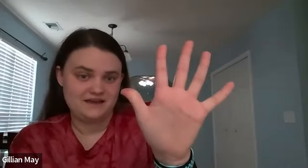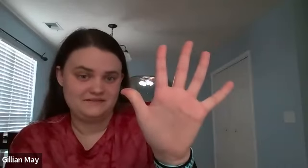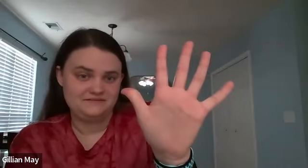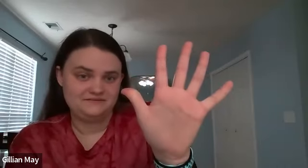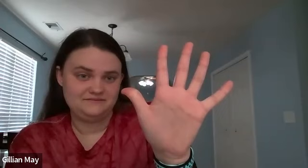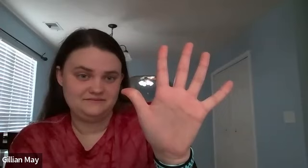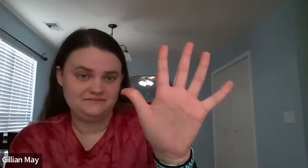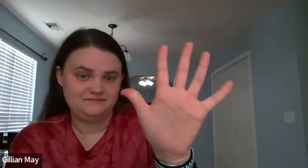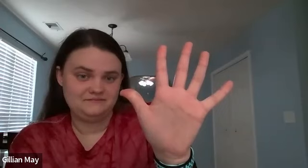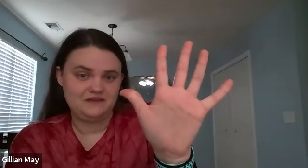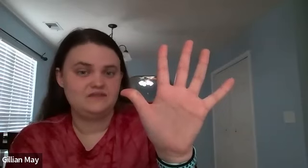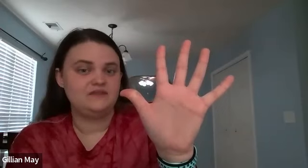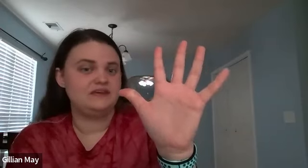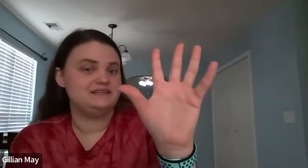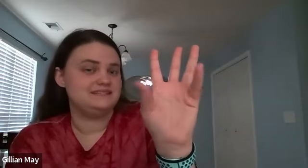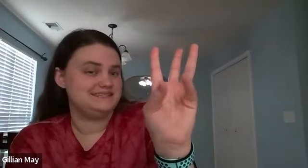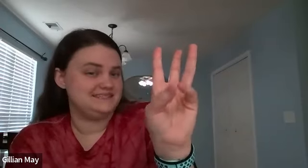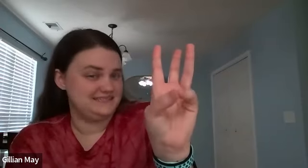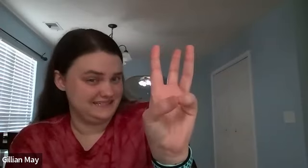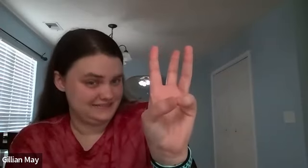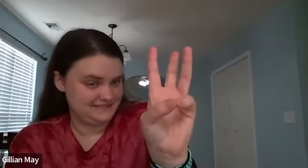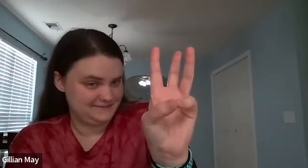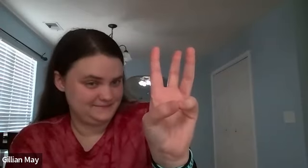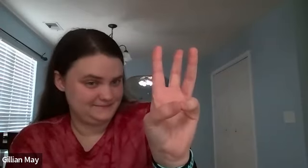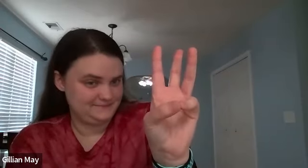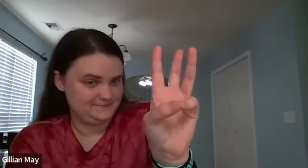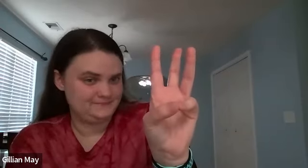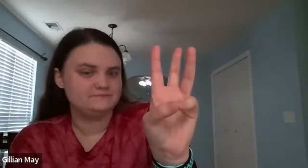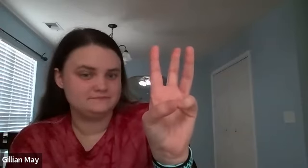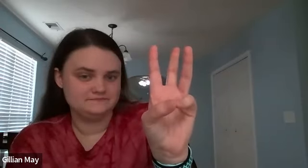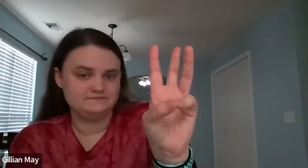5, and then 6,